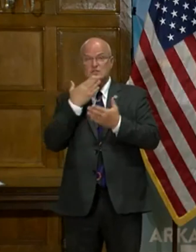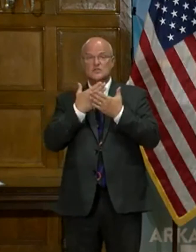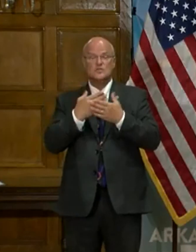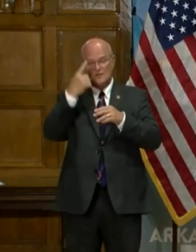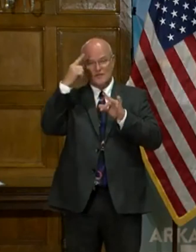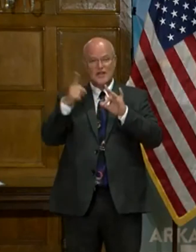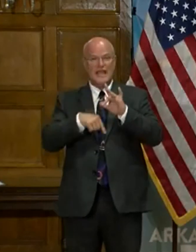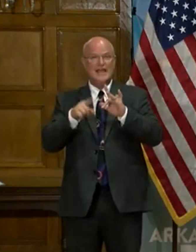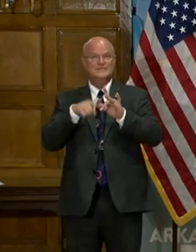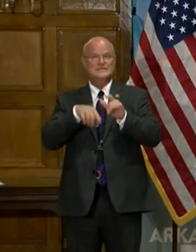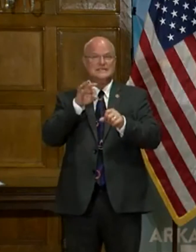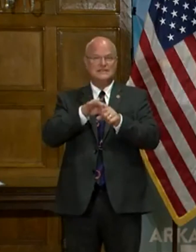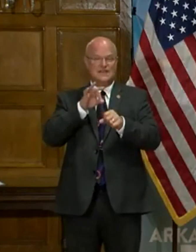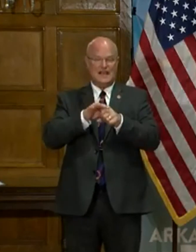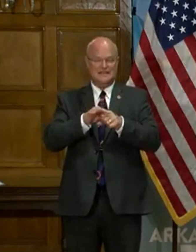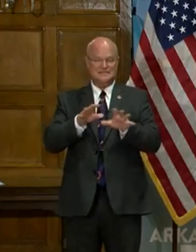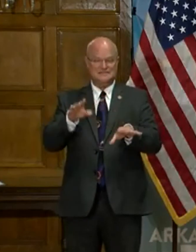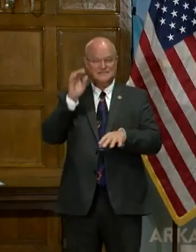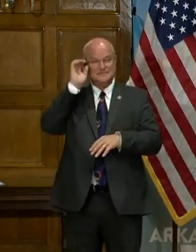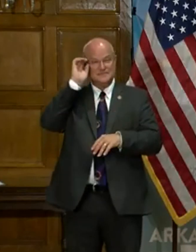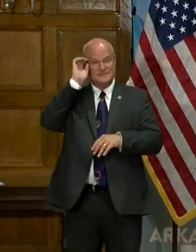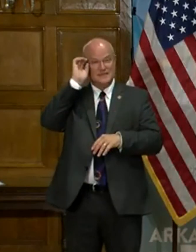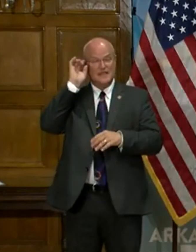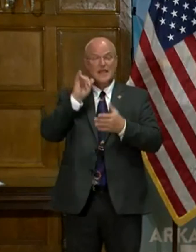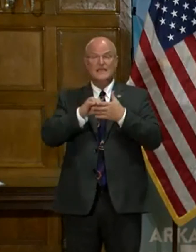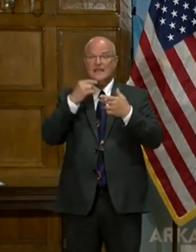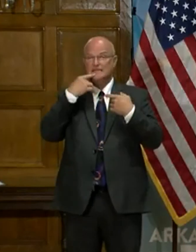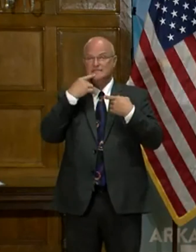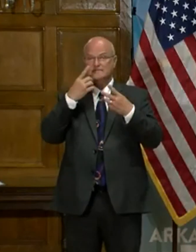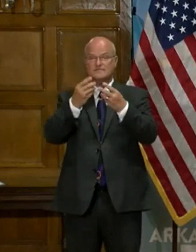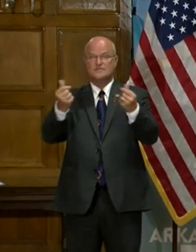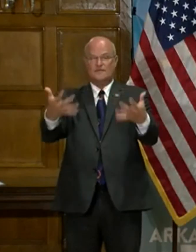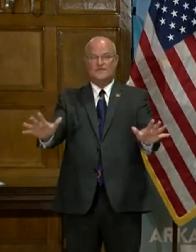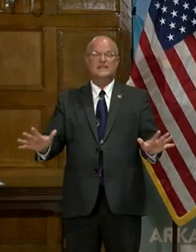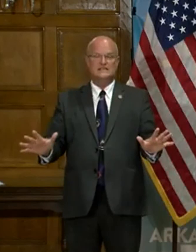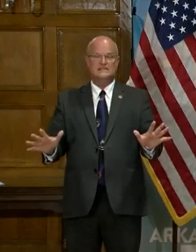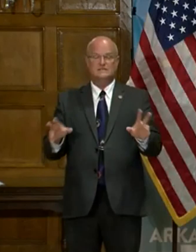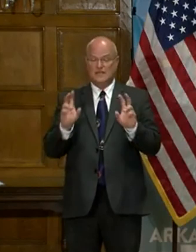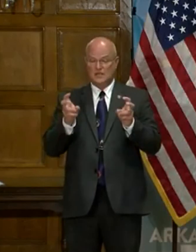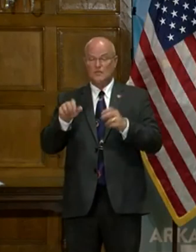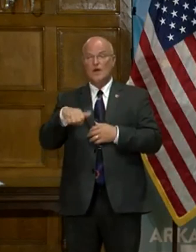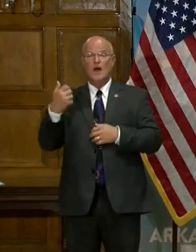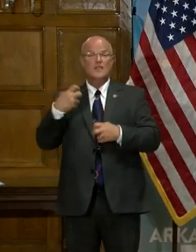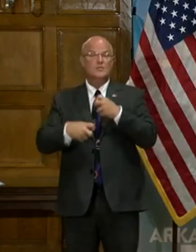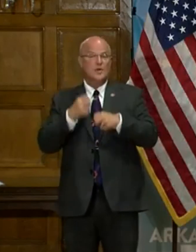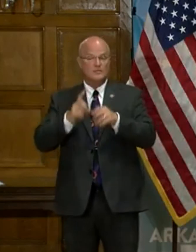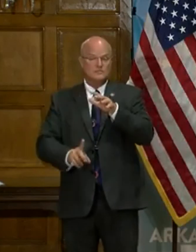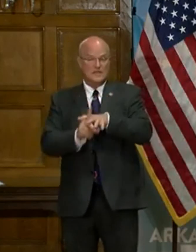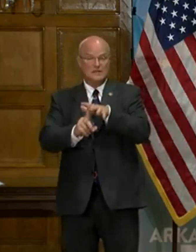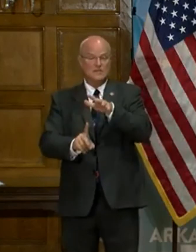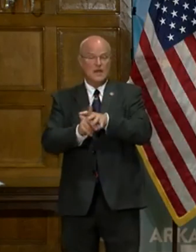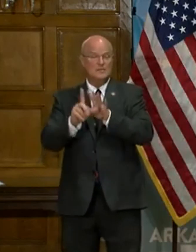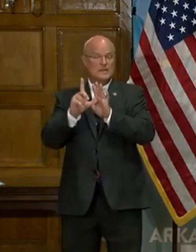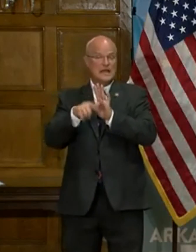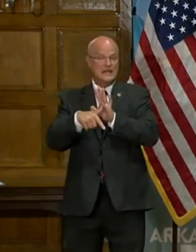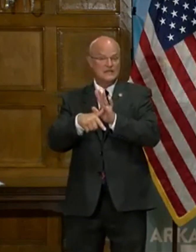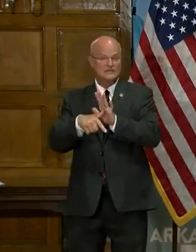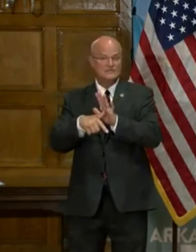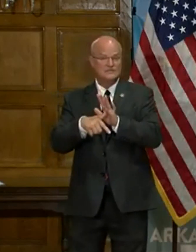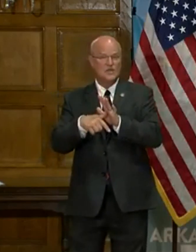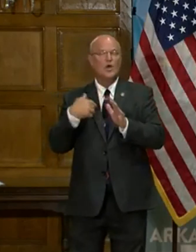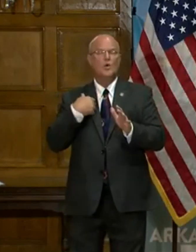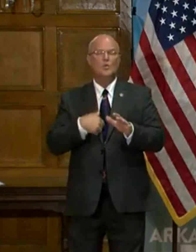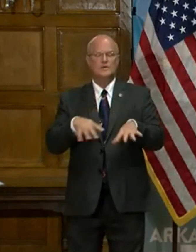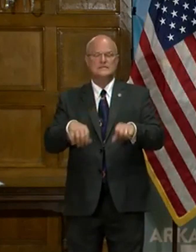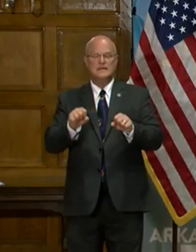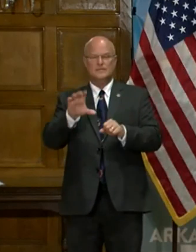for an absentee ballot. That issue is resolved. In terms of other issues that might come up, we'll take